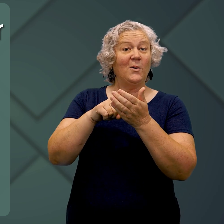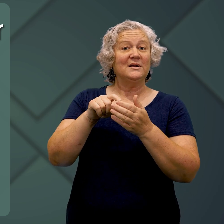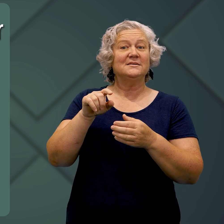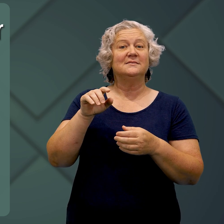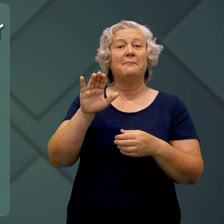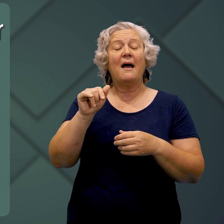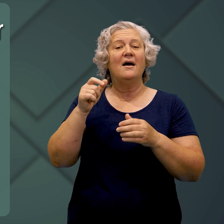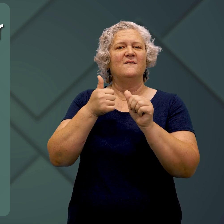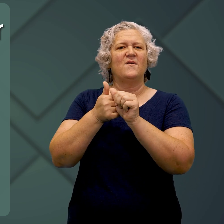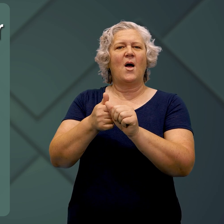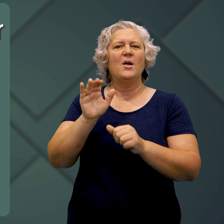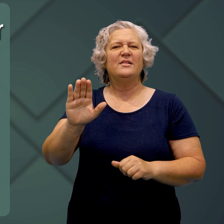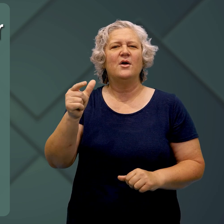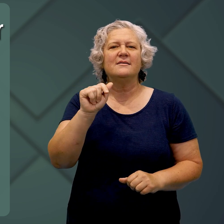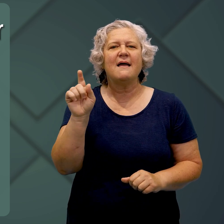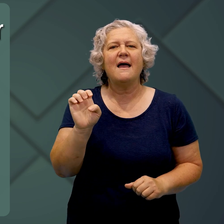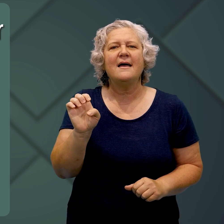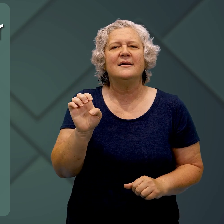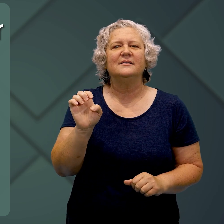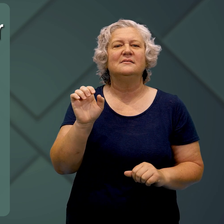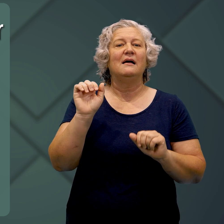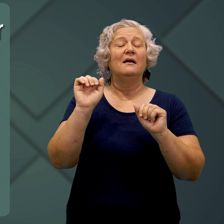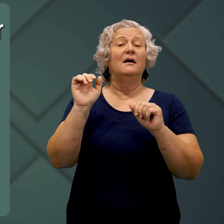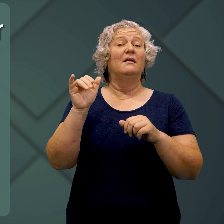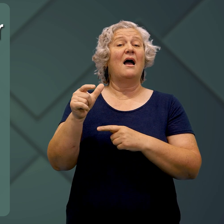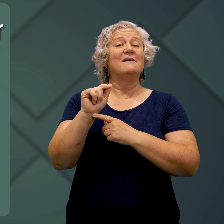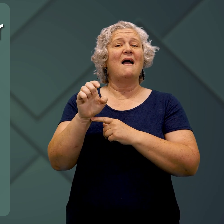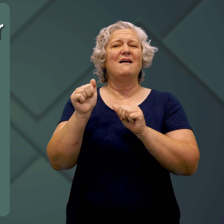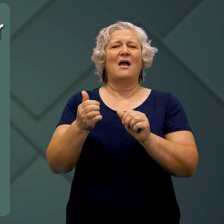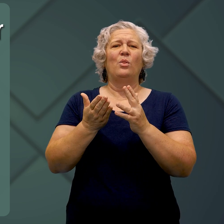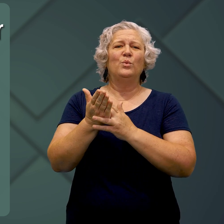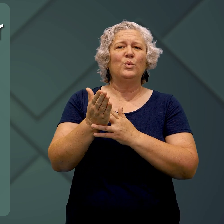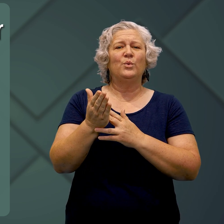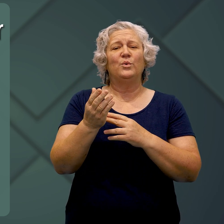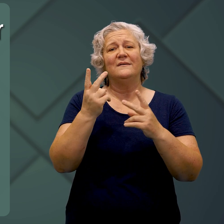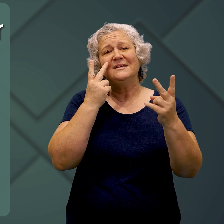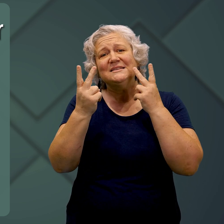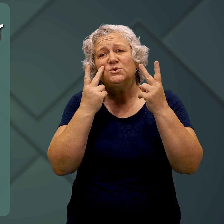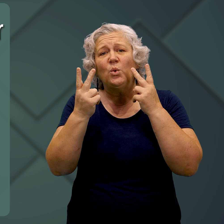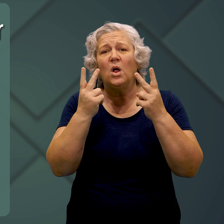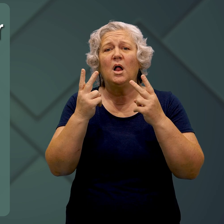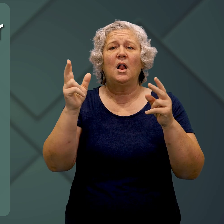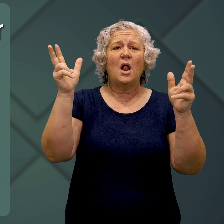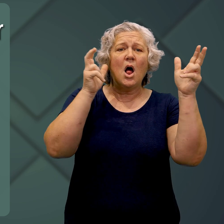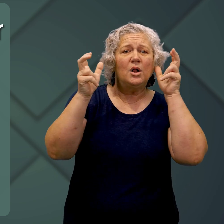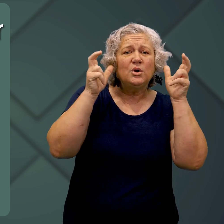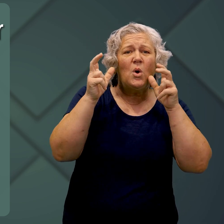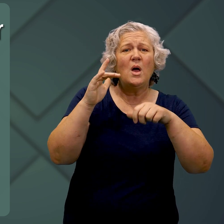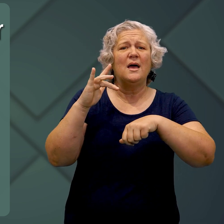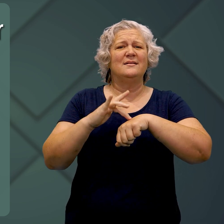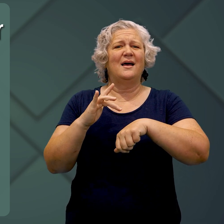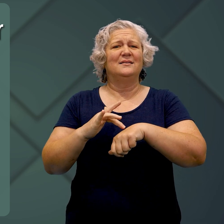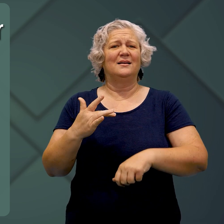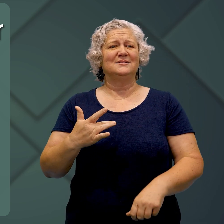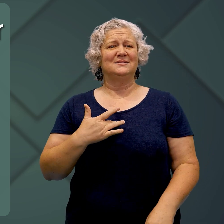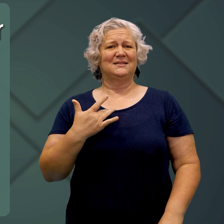We notice that by following their gaze, which can be done through the visual auditory, and tactile